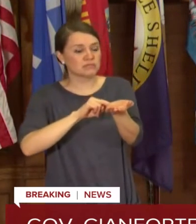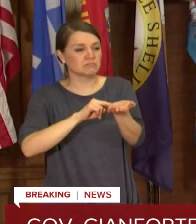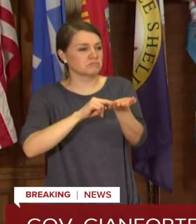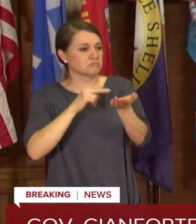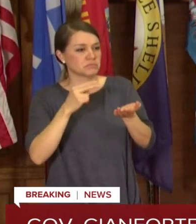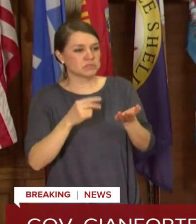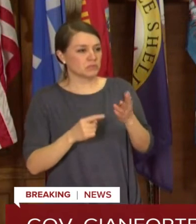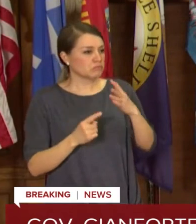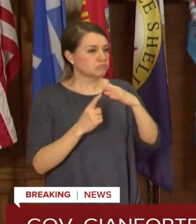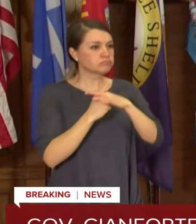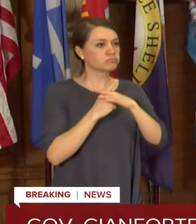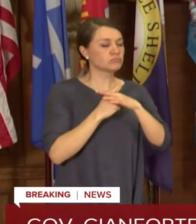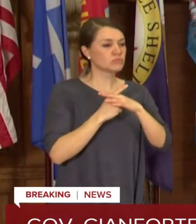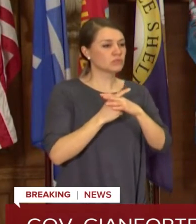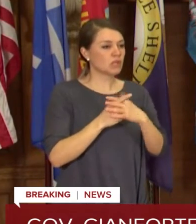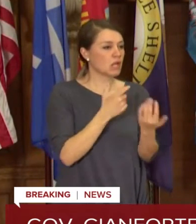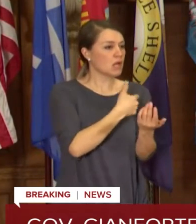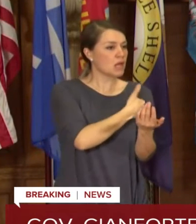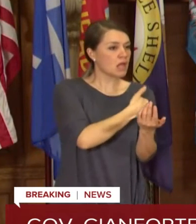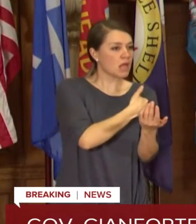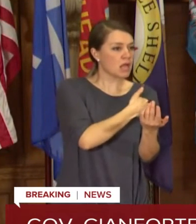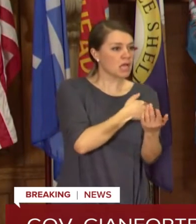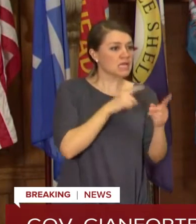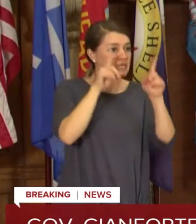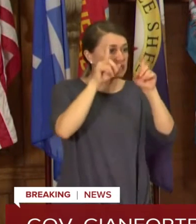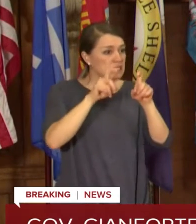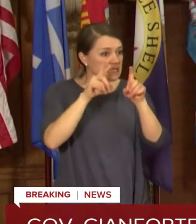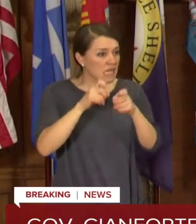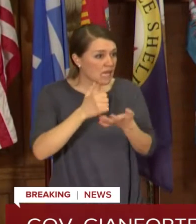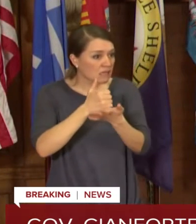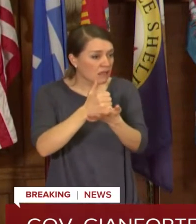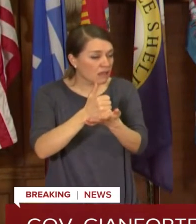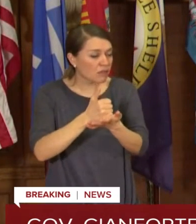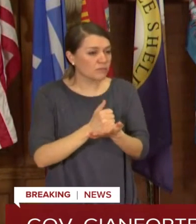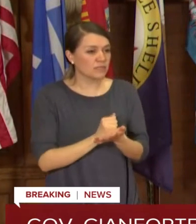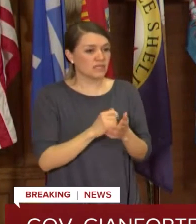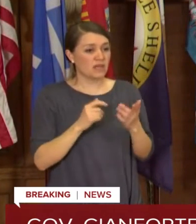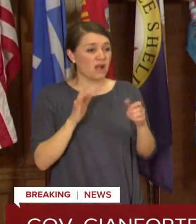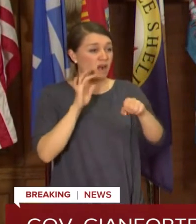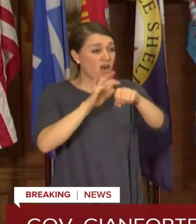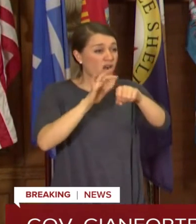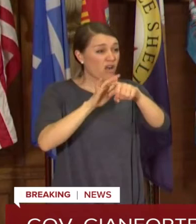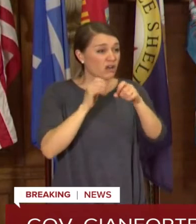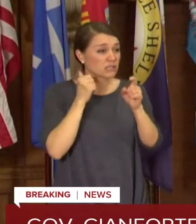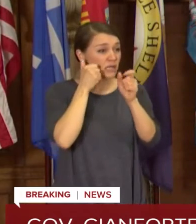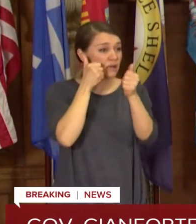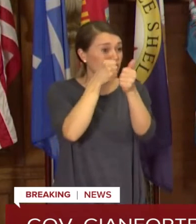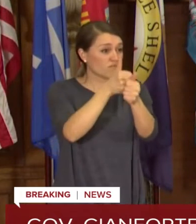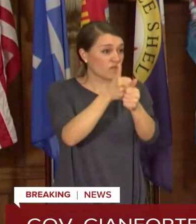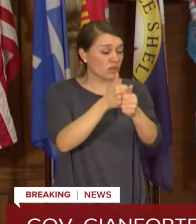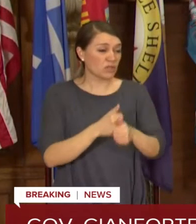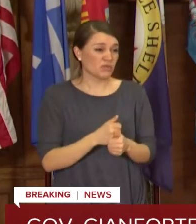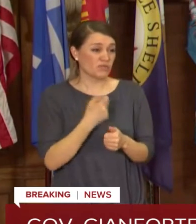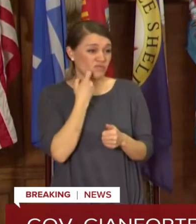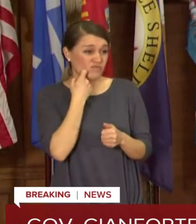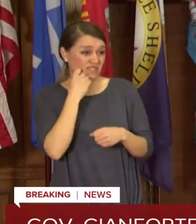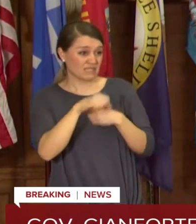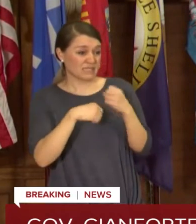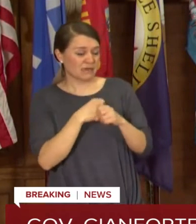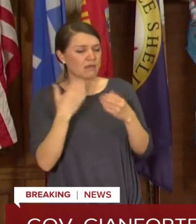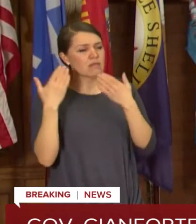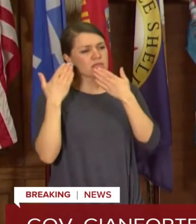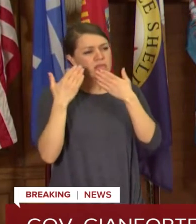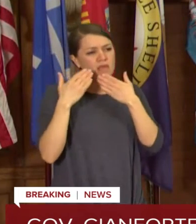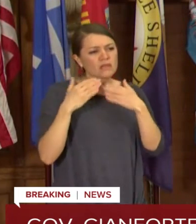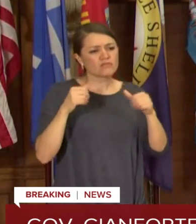administer doses, conduct tests, contact trace over this last year. Thank you for your